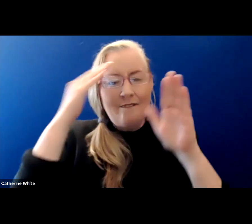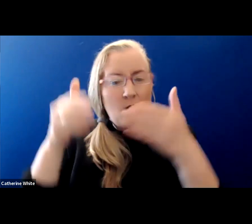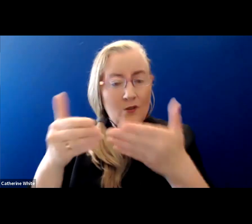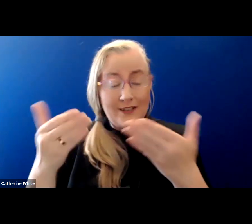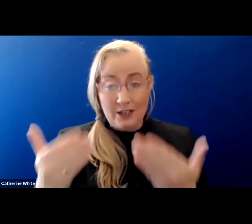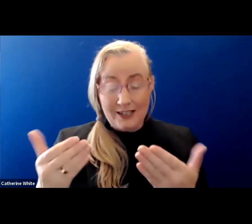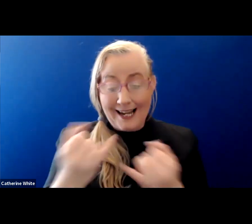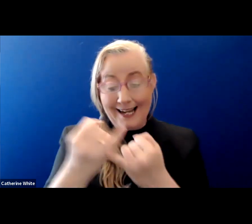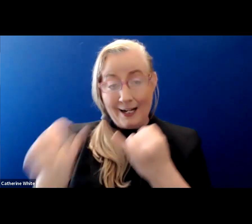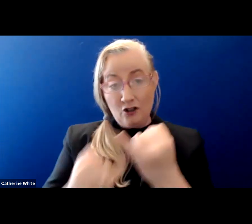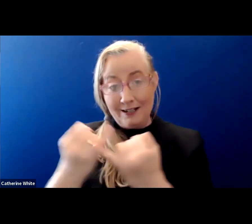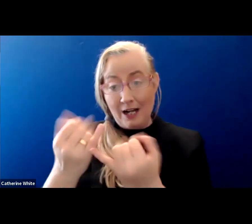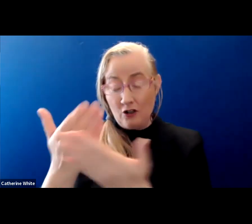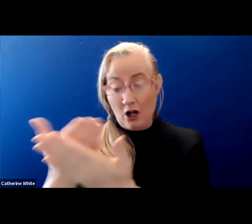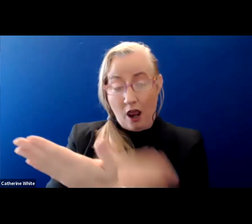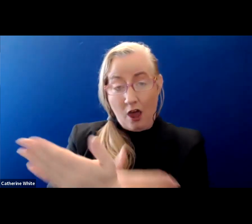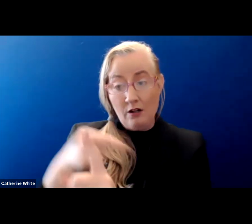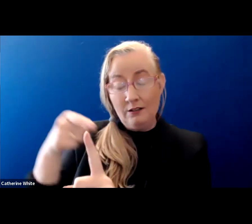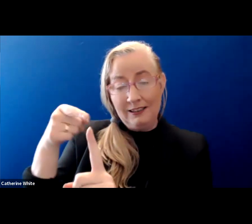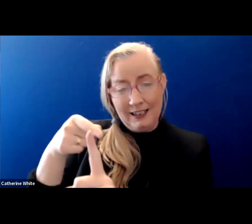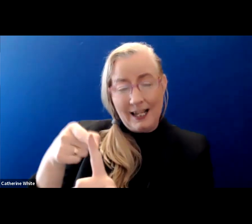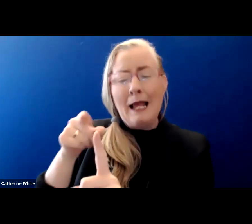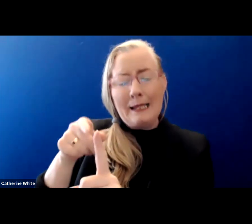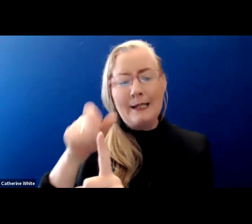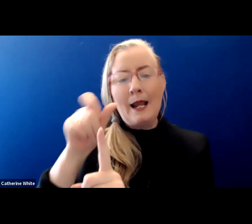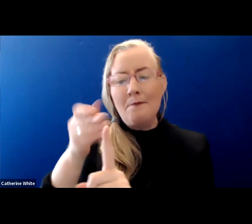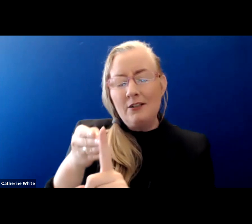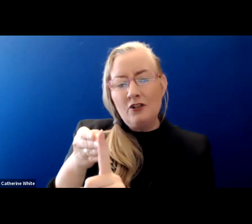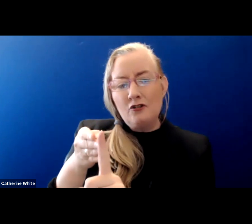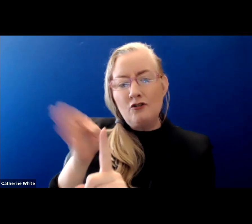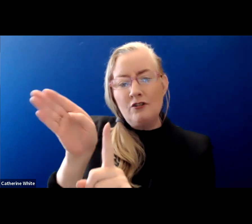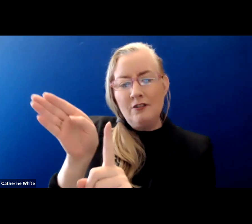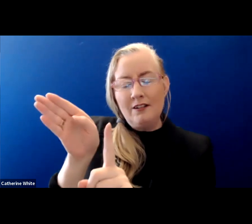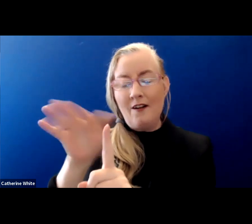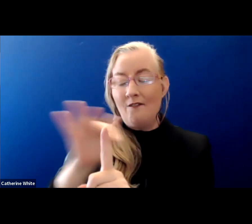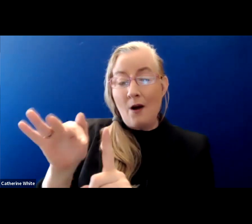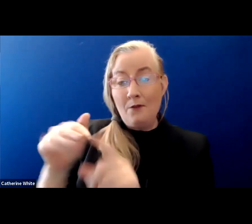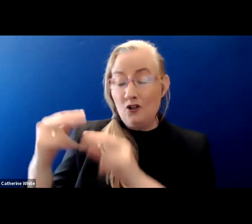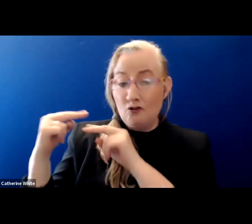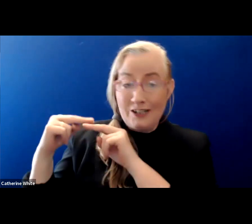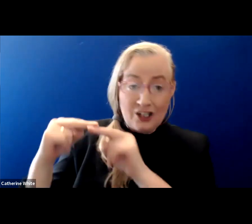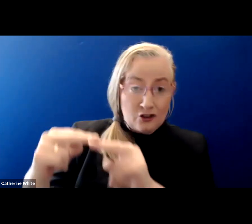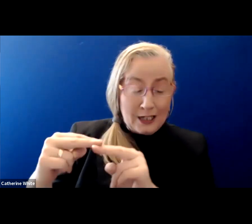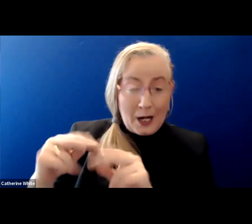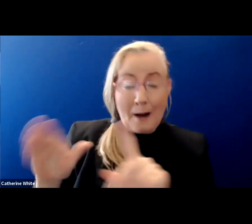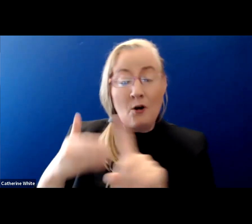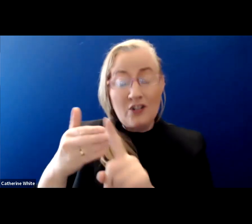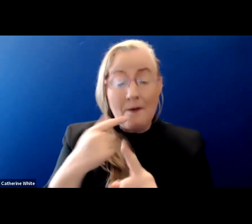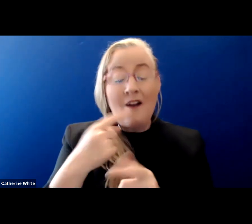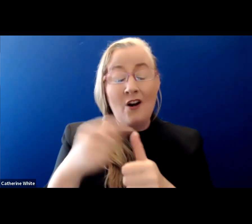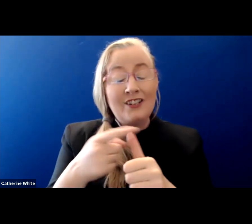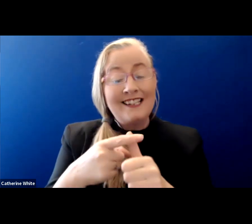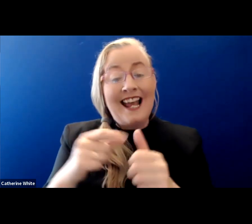in international law may presage something of a departure from this traditional approach. The first is the activation